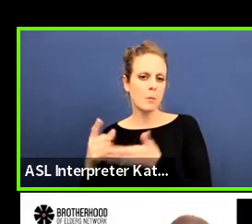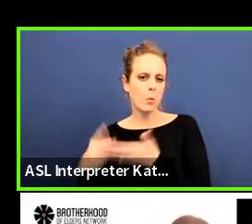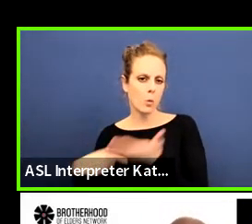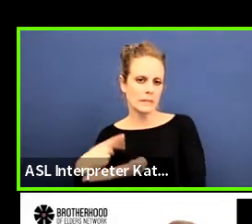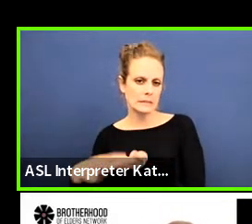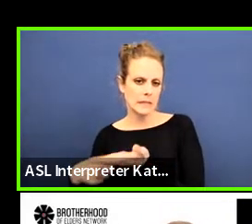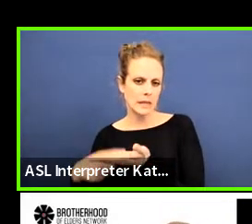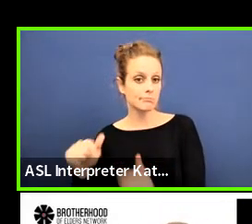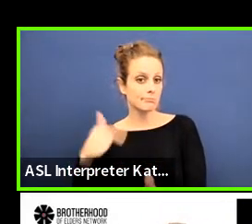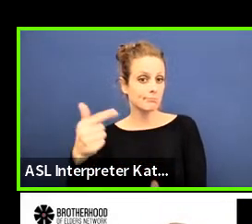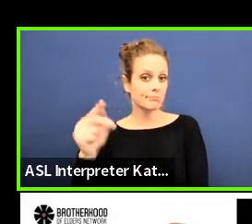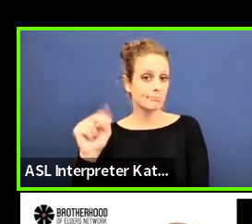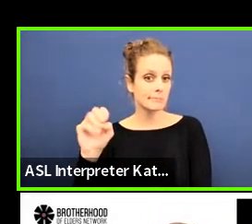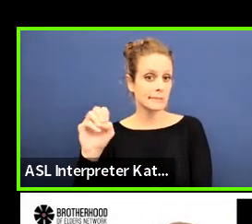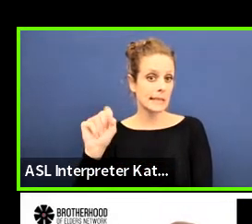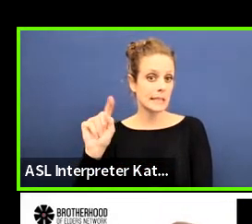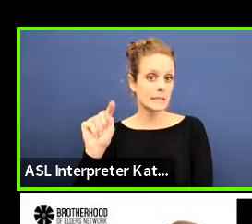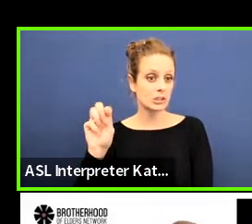Nestor.